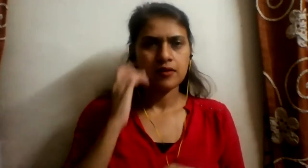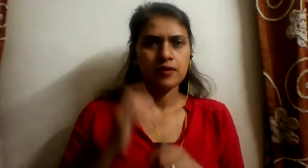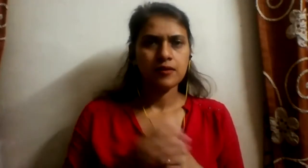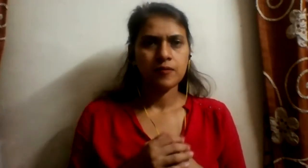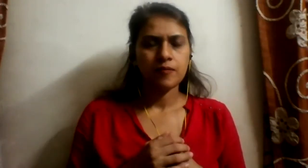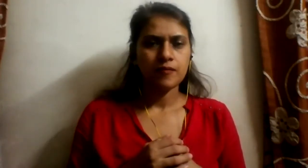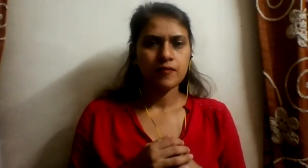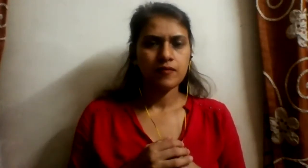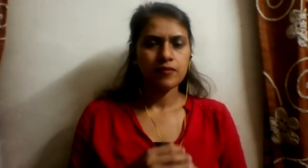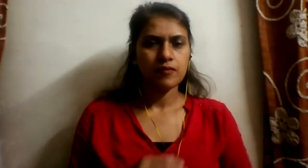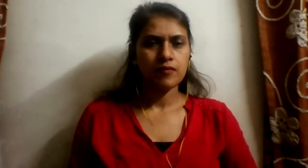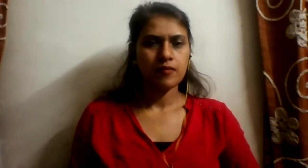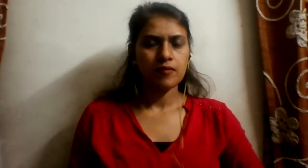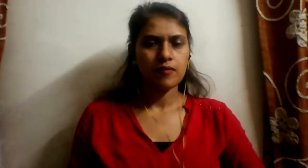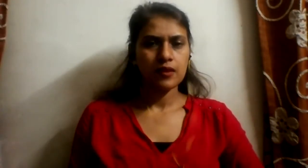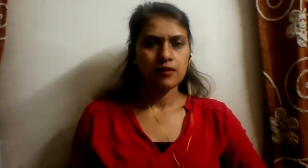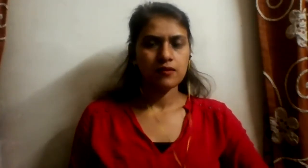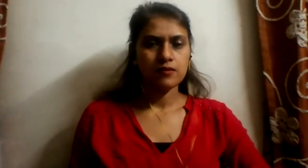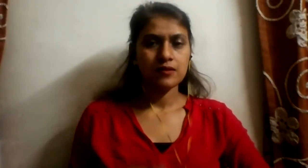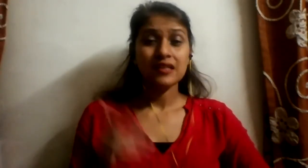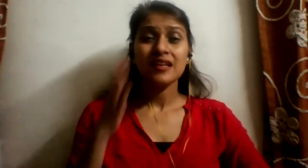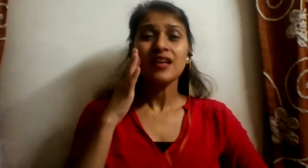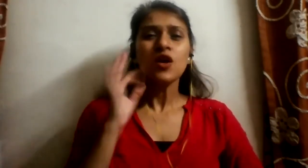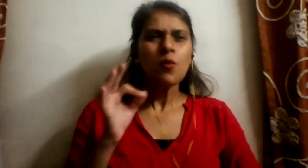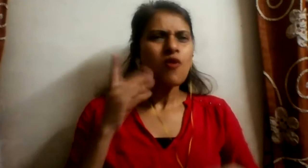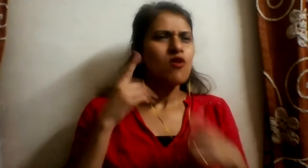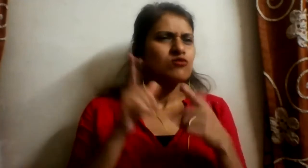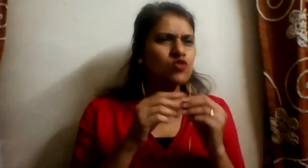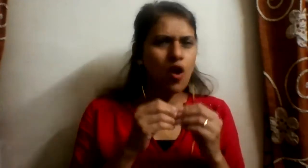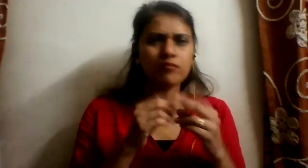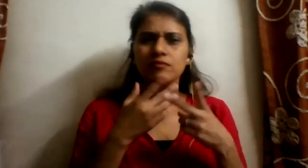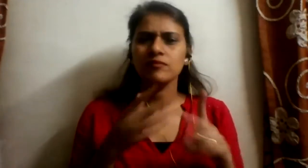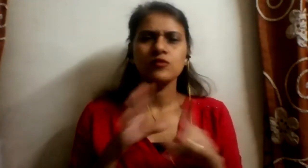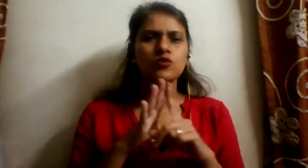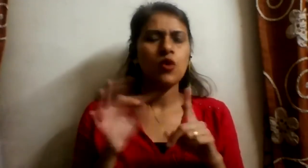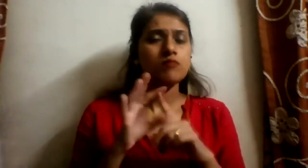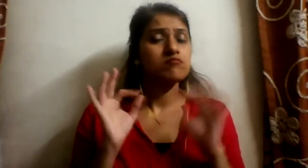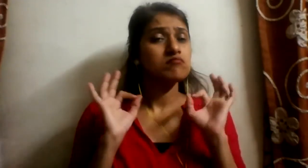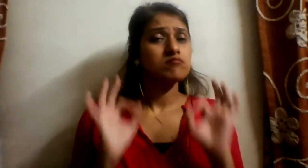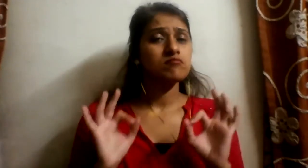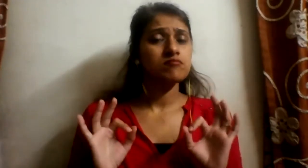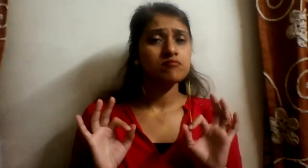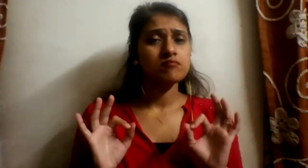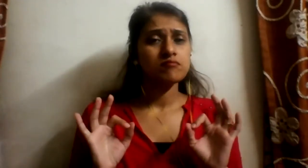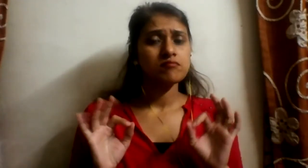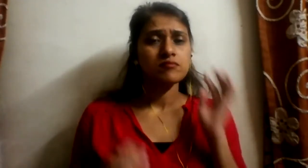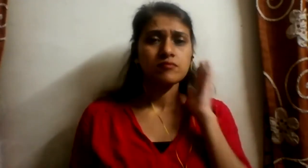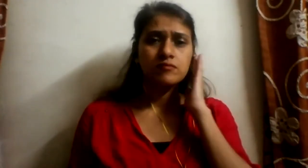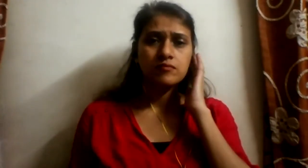his important and sensitive job very effectively. And neither the government thought that he